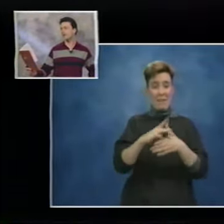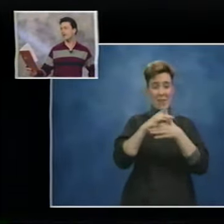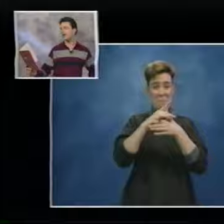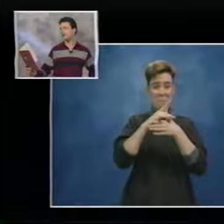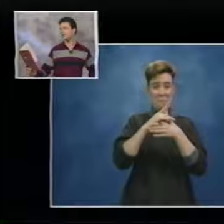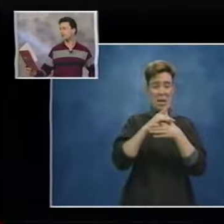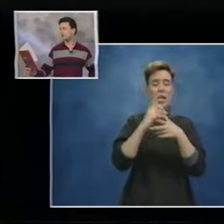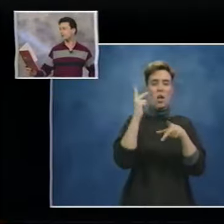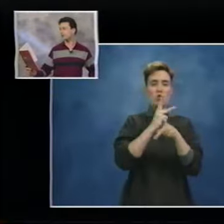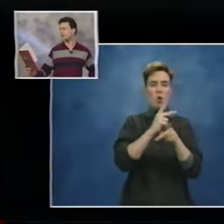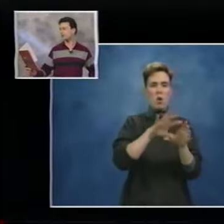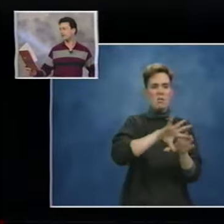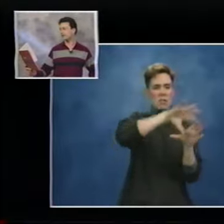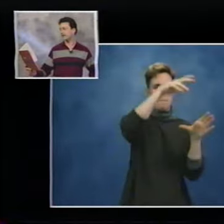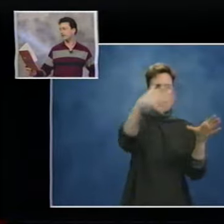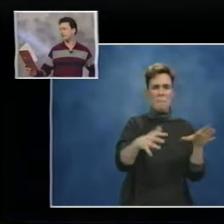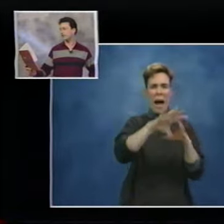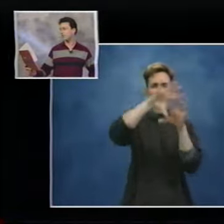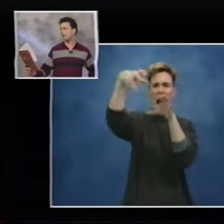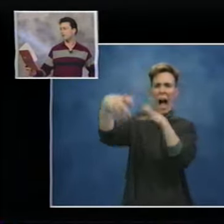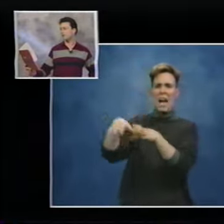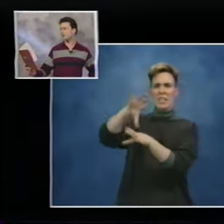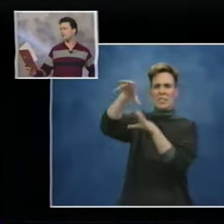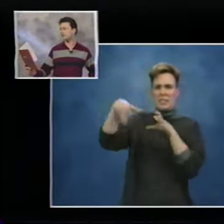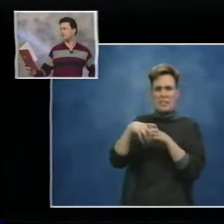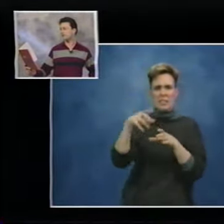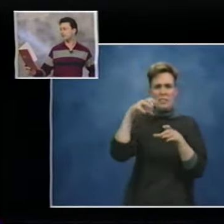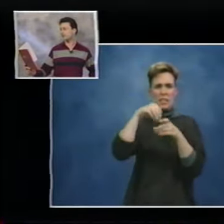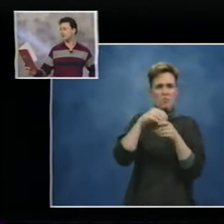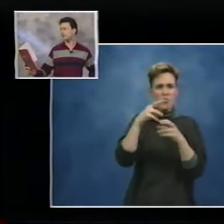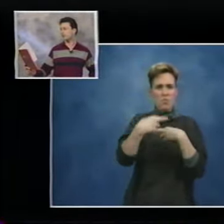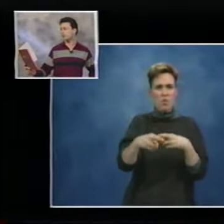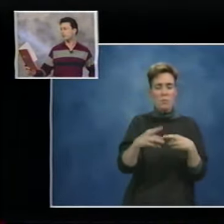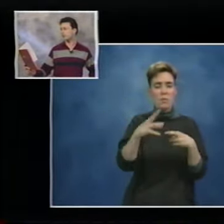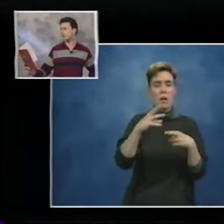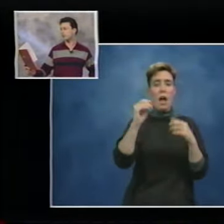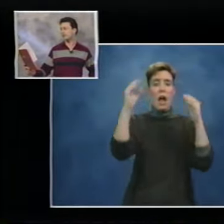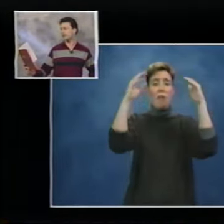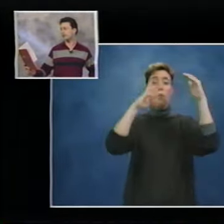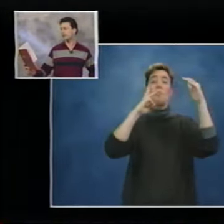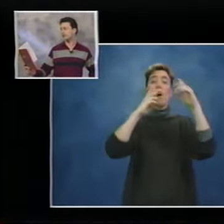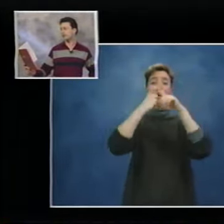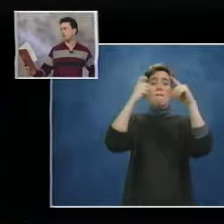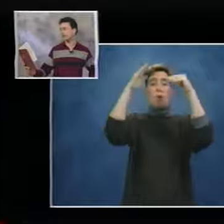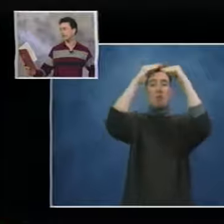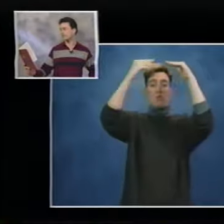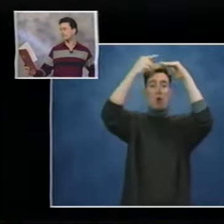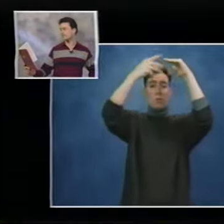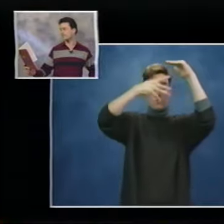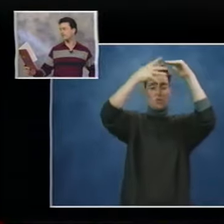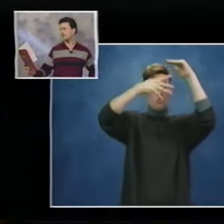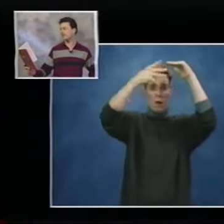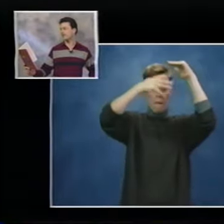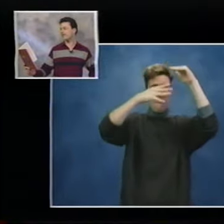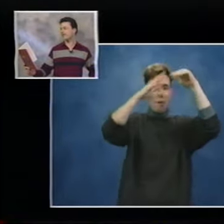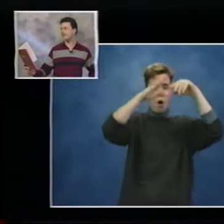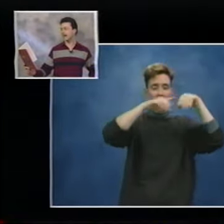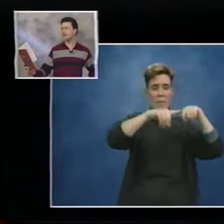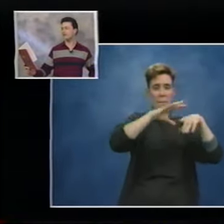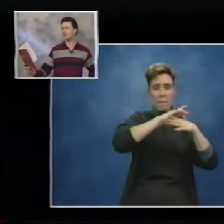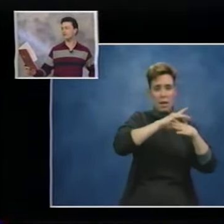great piles in the room, and the water from leaky roofs would drip over it.